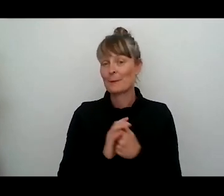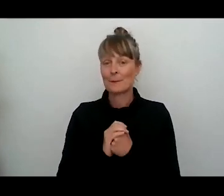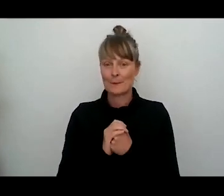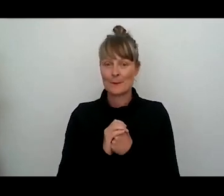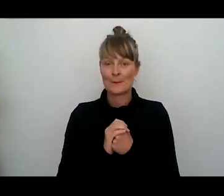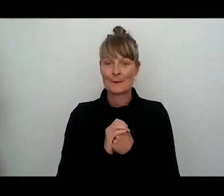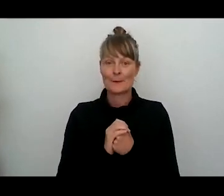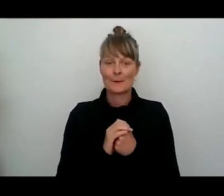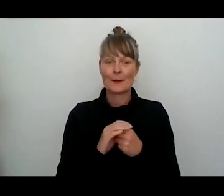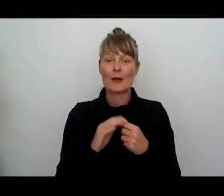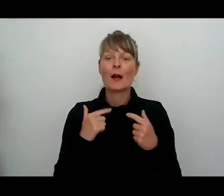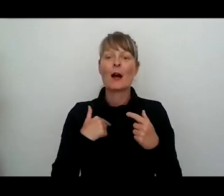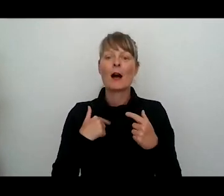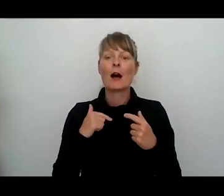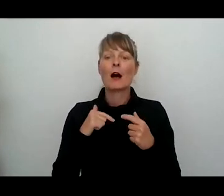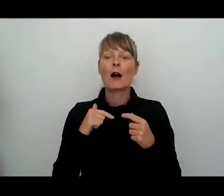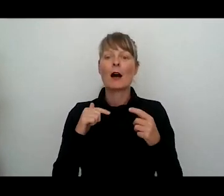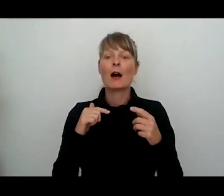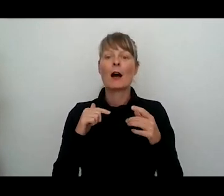As I wrap up,